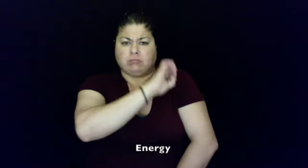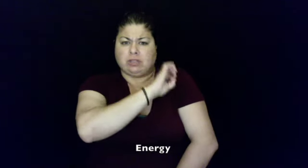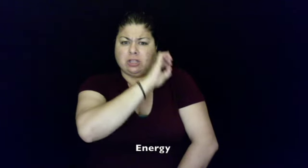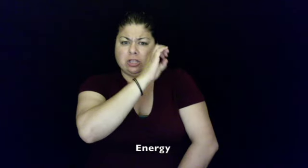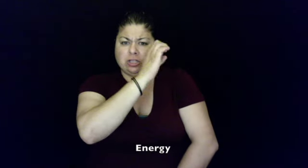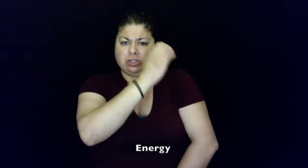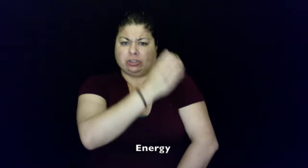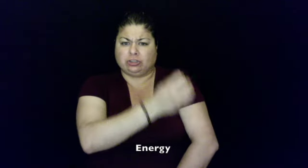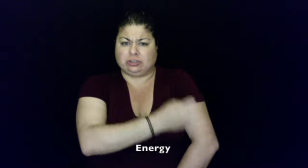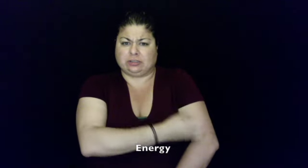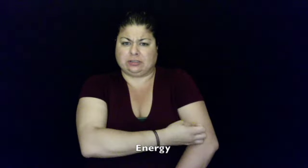Energy.